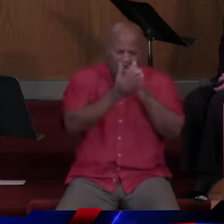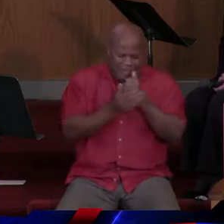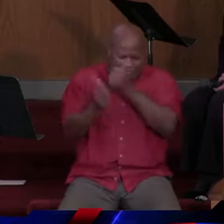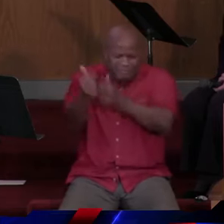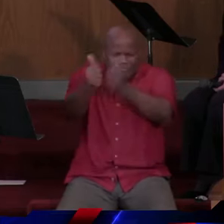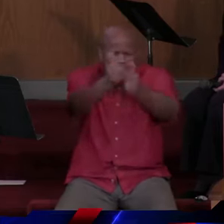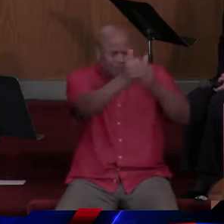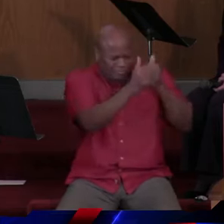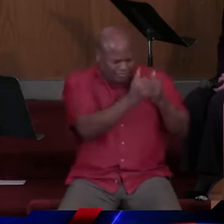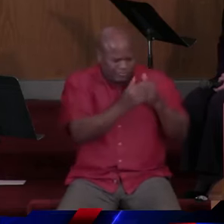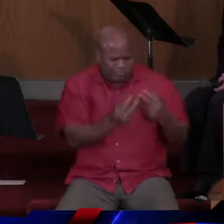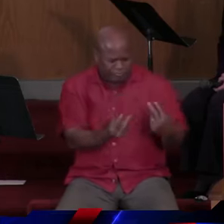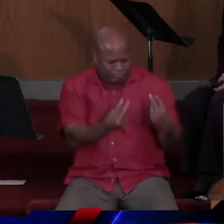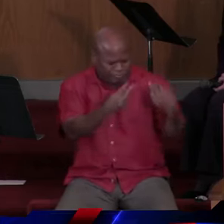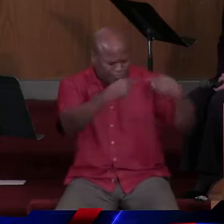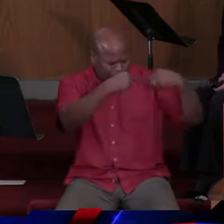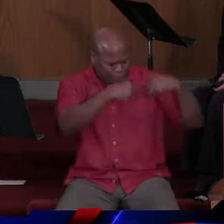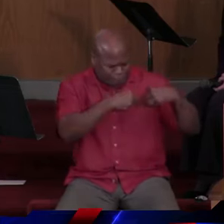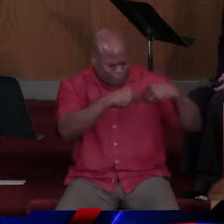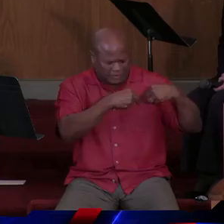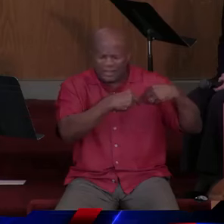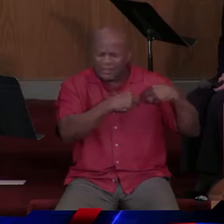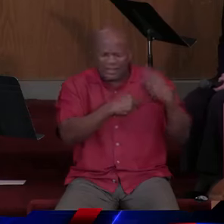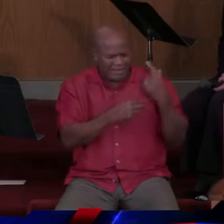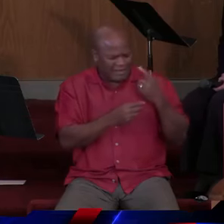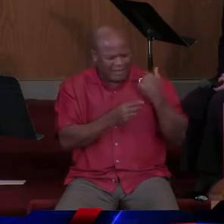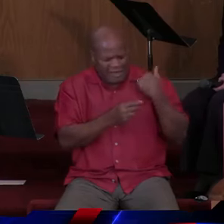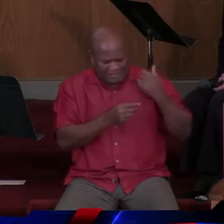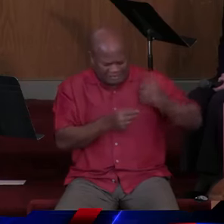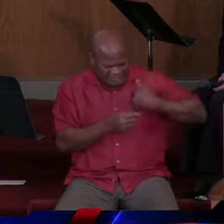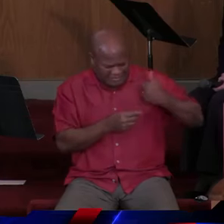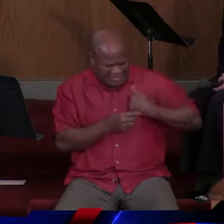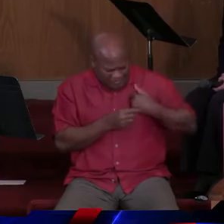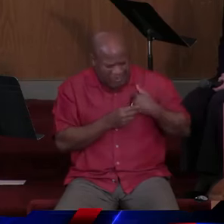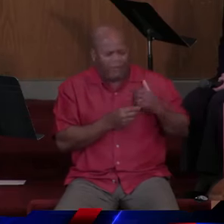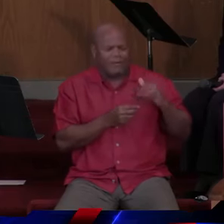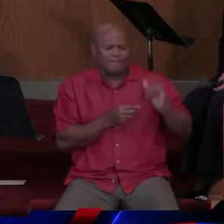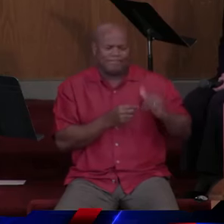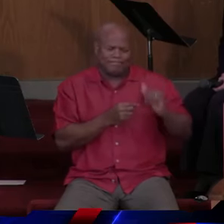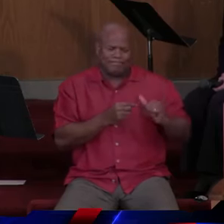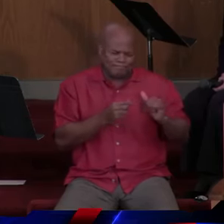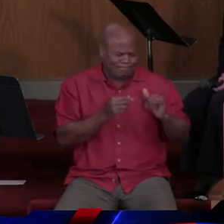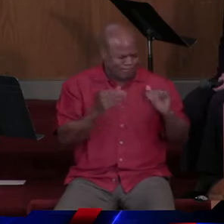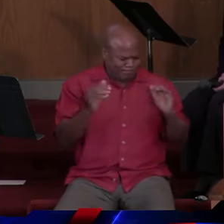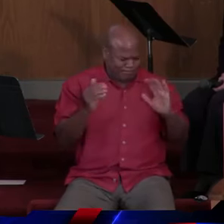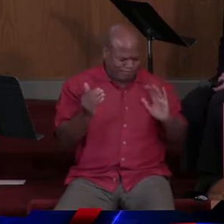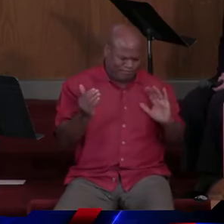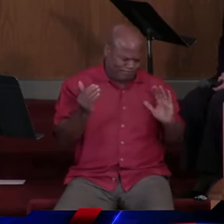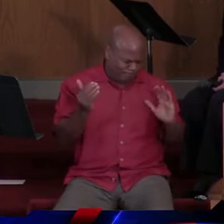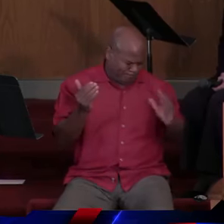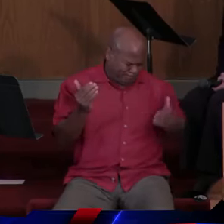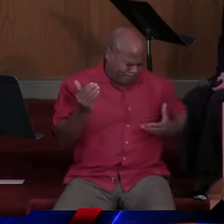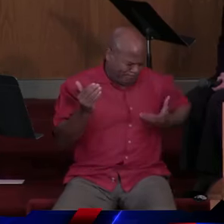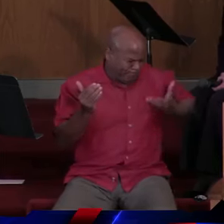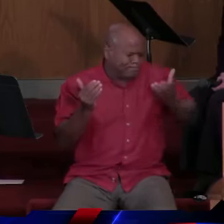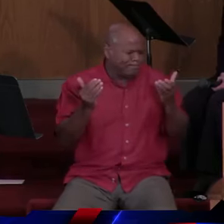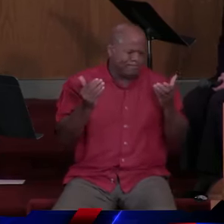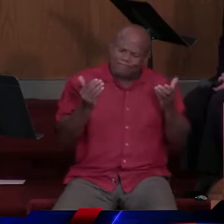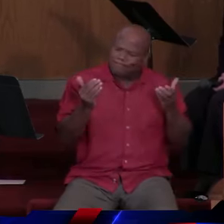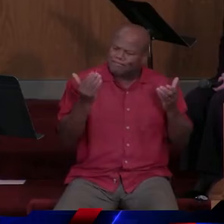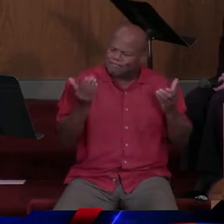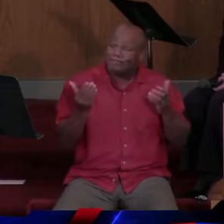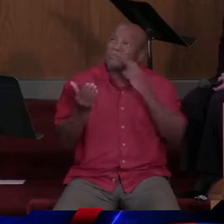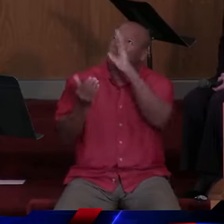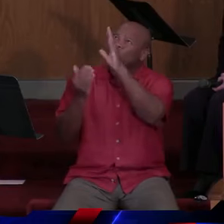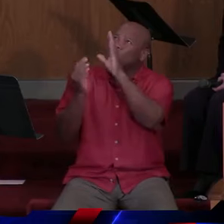yet isolated and home, that we would look and hold ourselves up to your word, the perfect word of God that leads